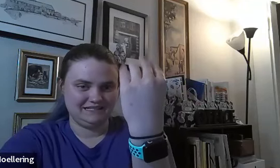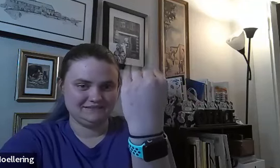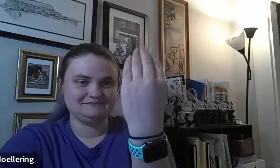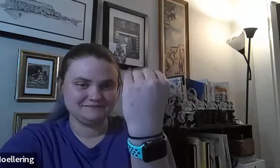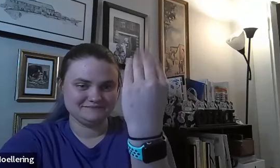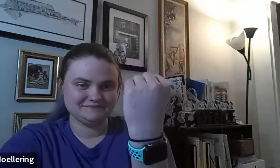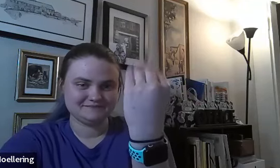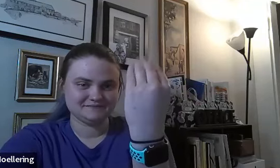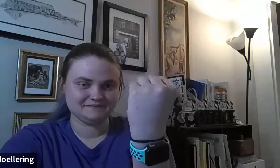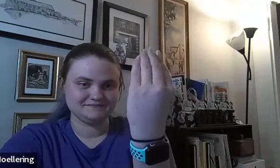14.